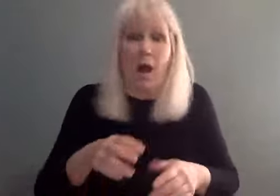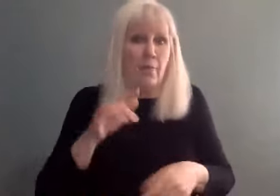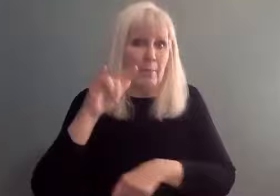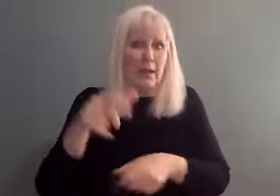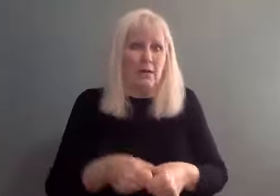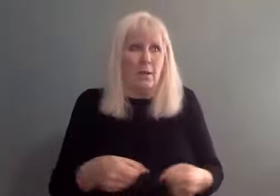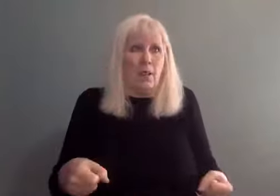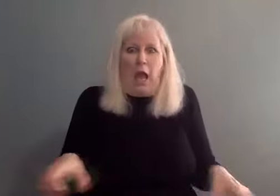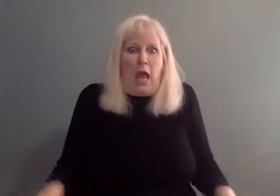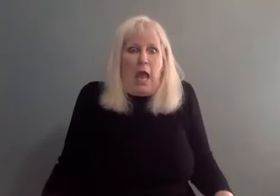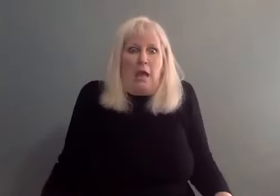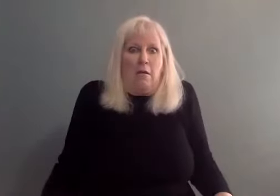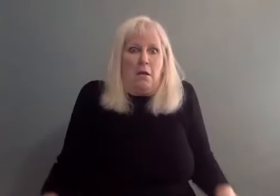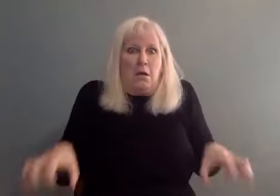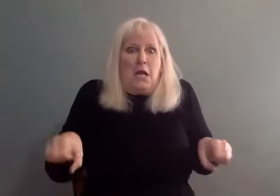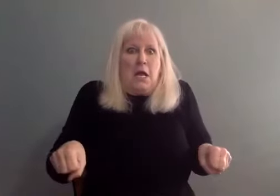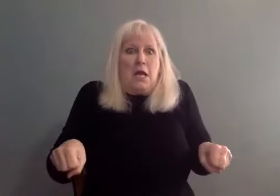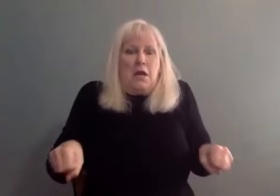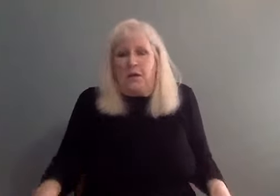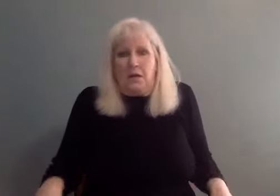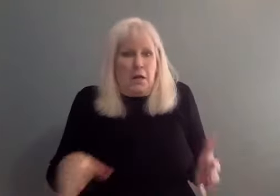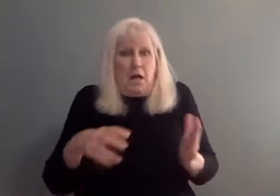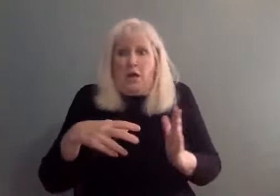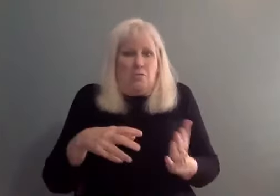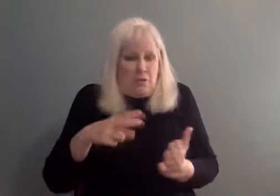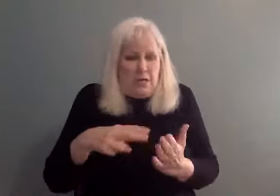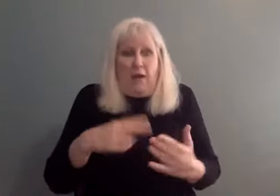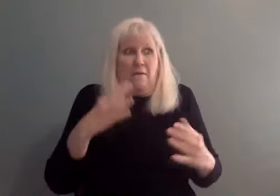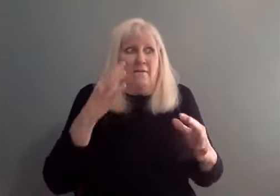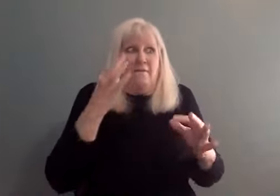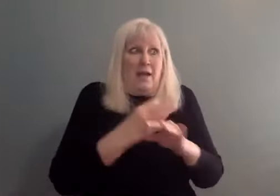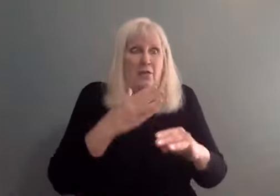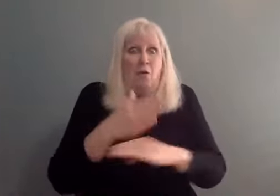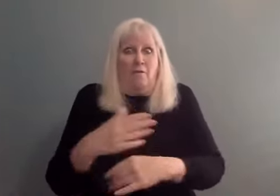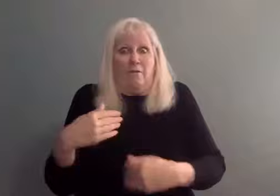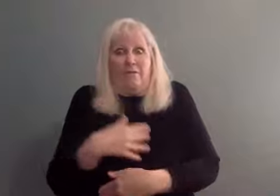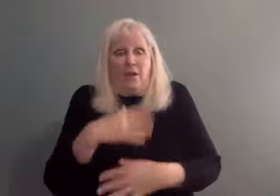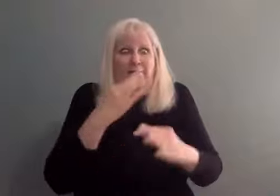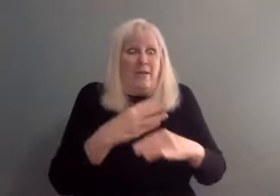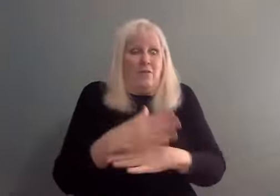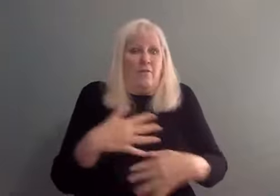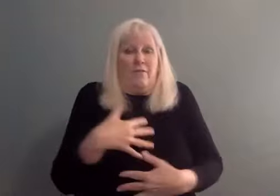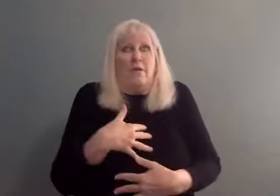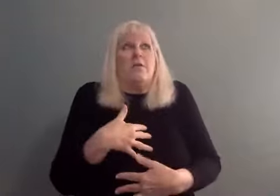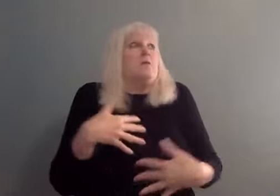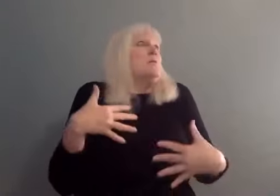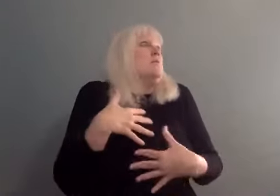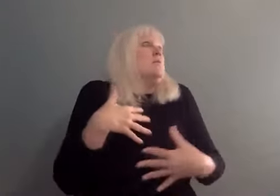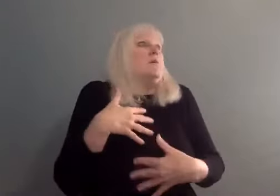I would go, okay, faith over fear, faith over fear, faith over fear. And I thought, God, give me a sign if I'm not supposed to get